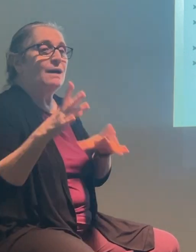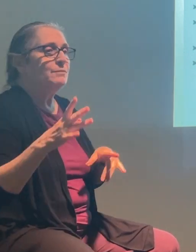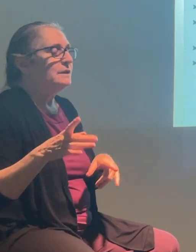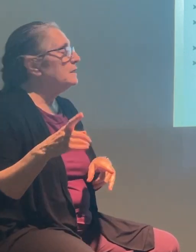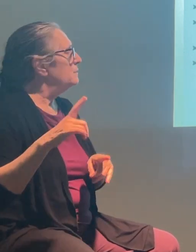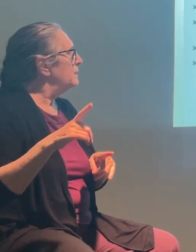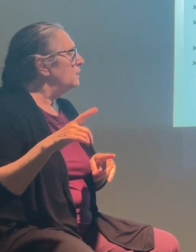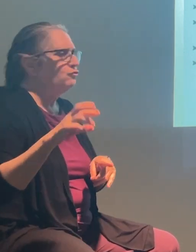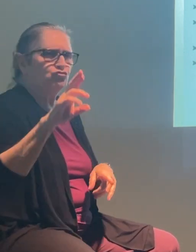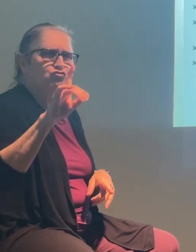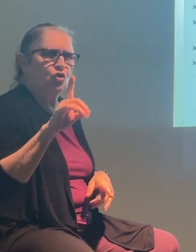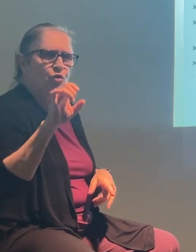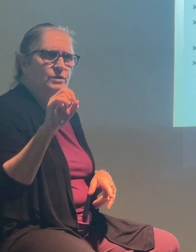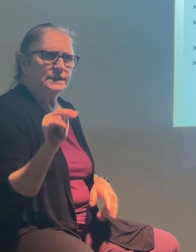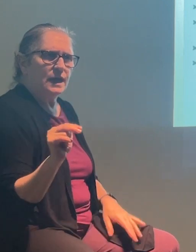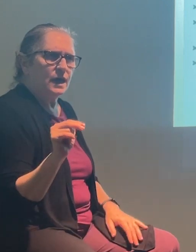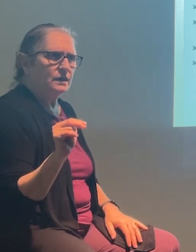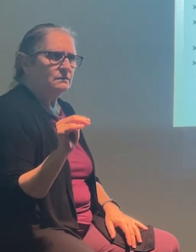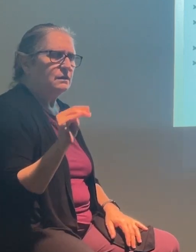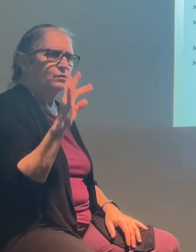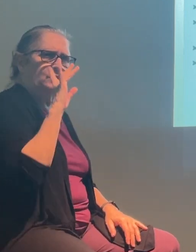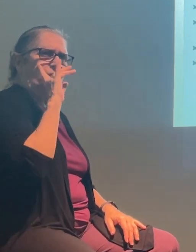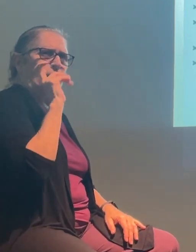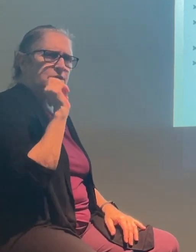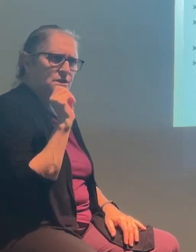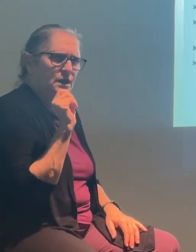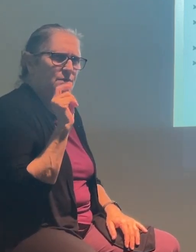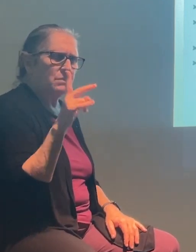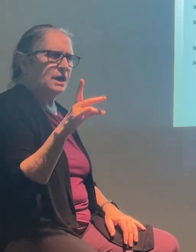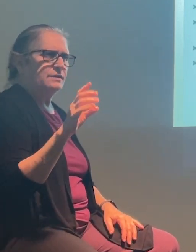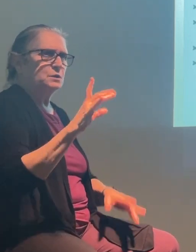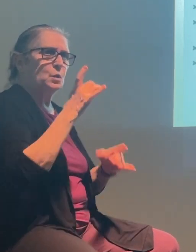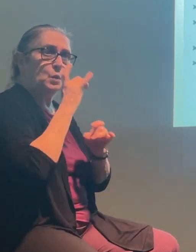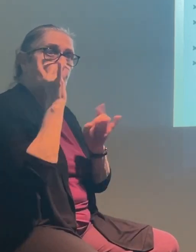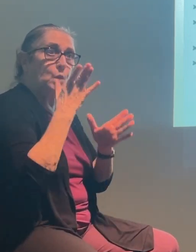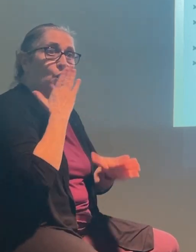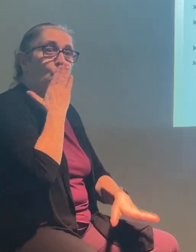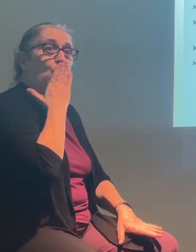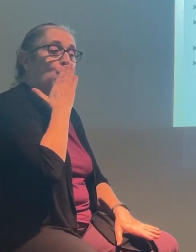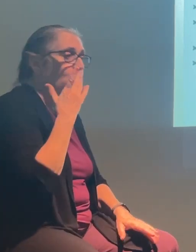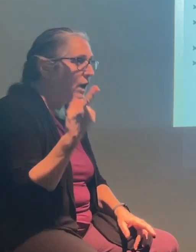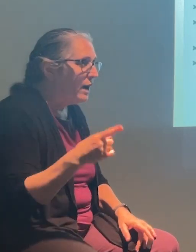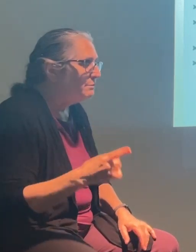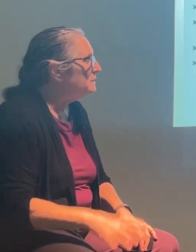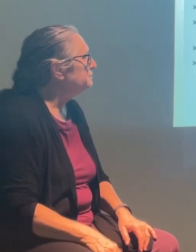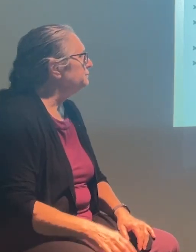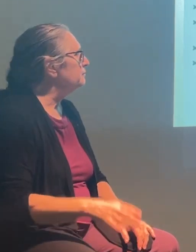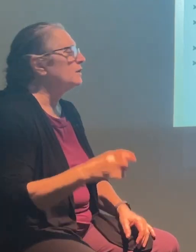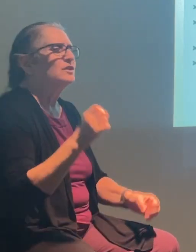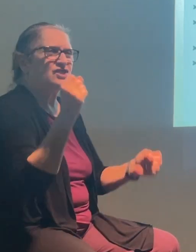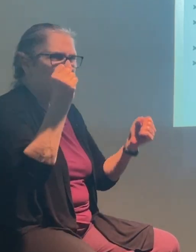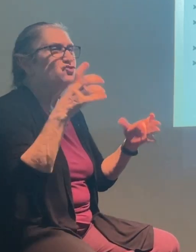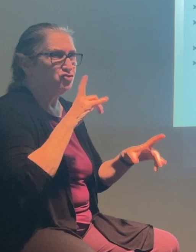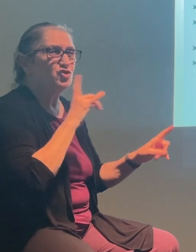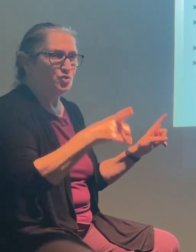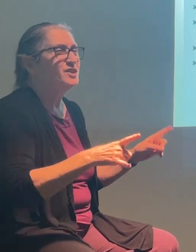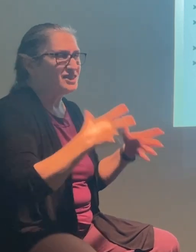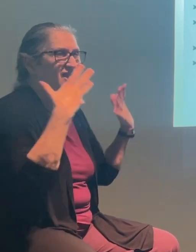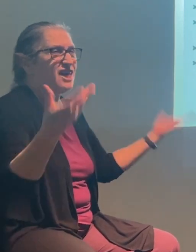sculptor Auguste Rodin. He was just very fascinated by it. So, and this is completely true. Like there's huge amounts of documentation.